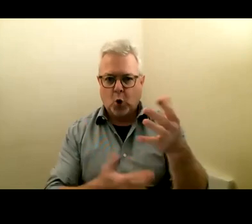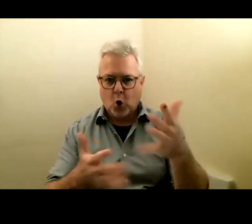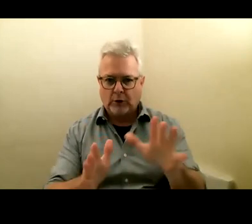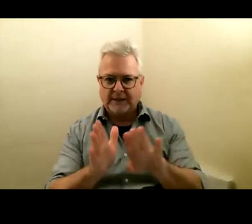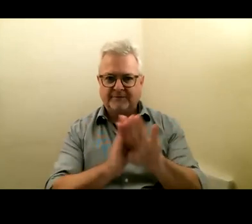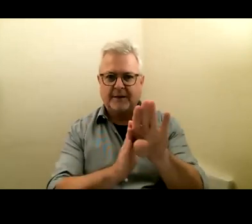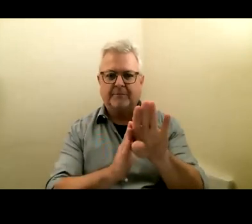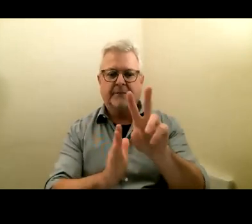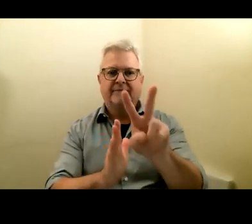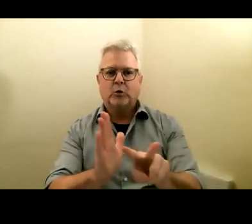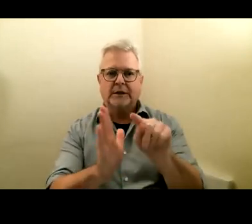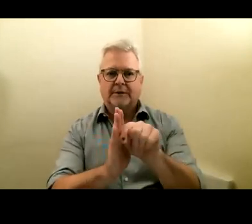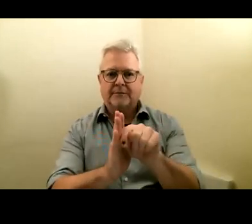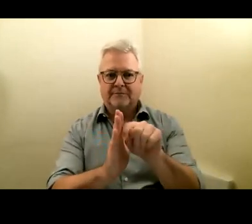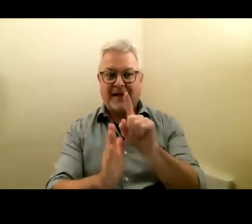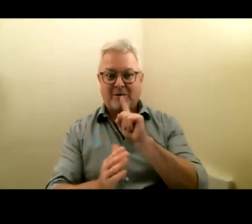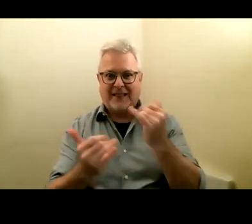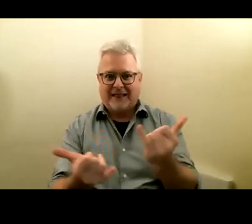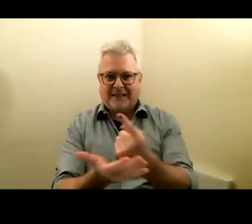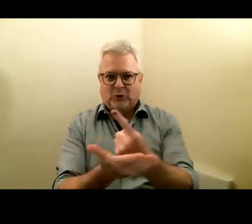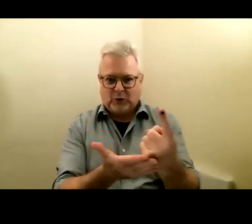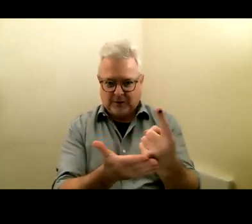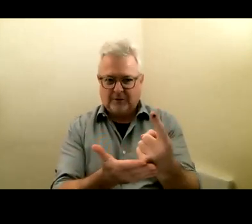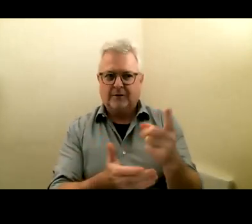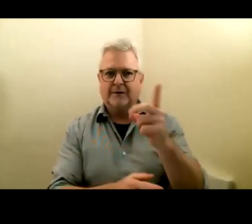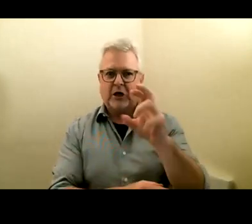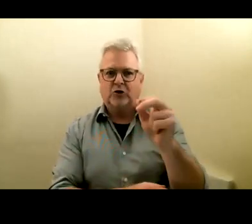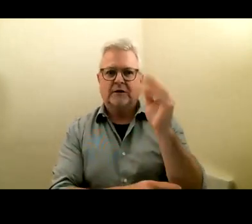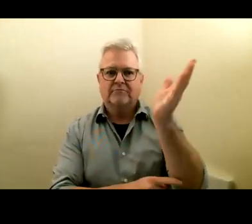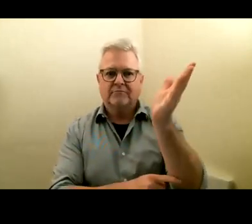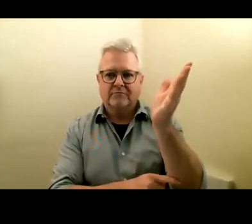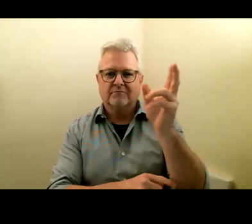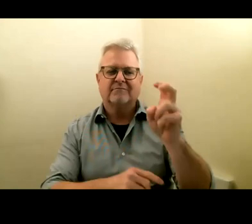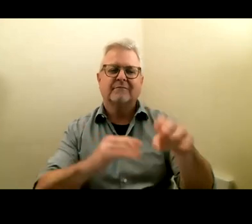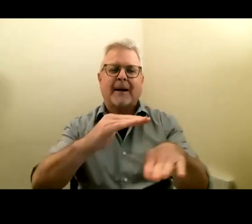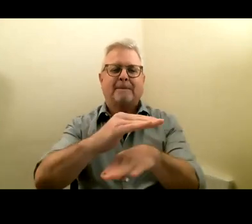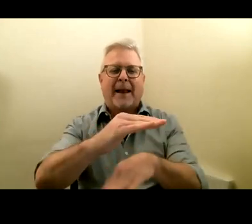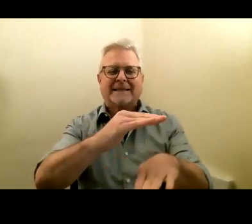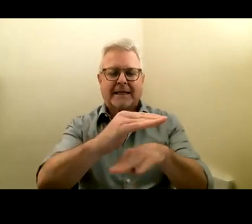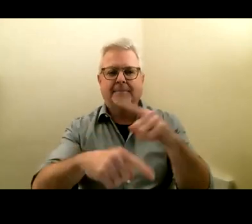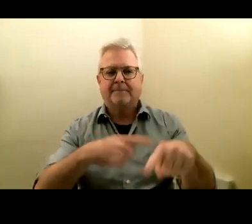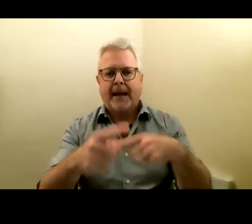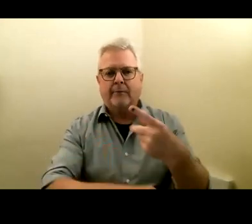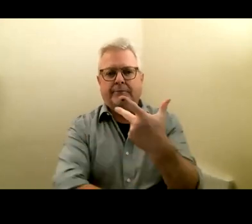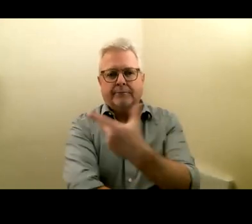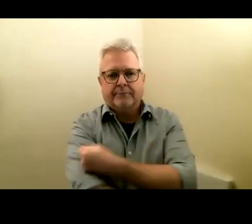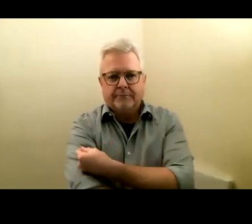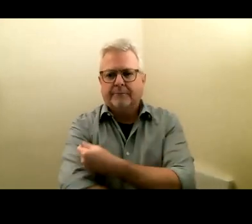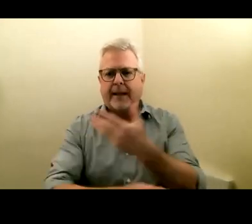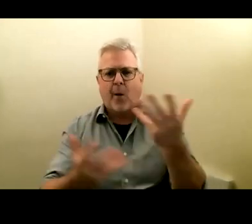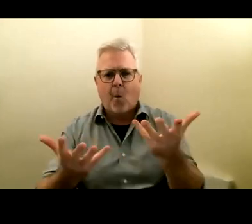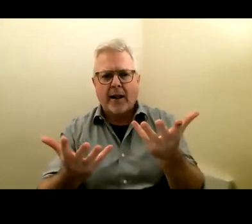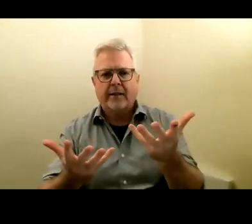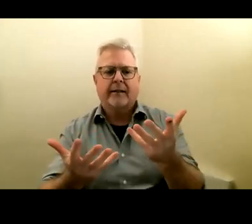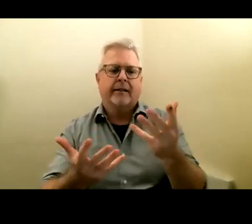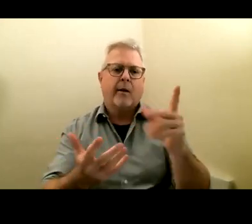give that. Also, the Department of Health is already developing some videos. So this week, Dr. Chan is just explaining some